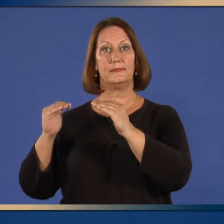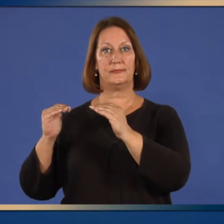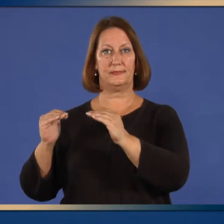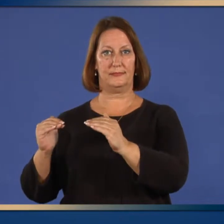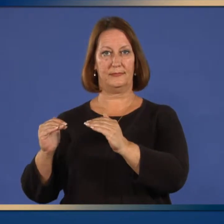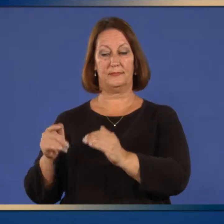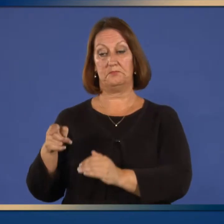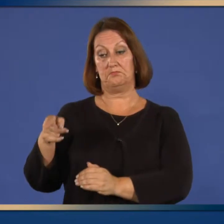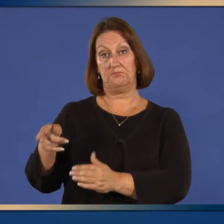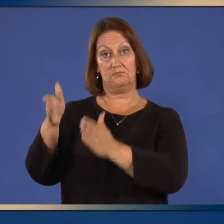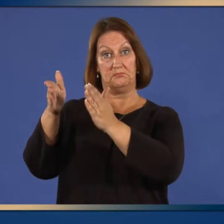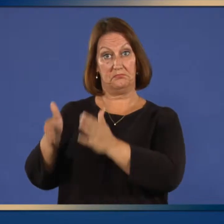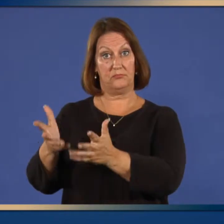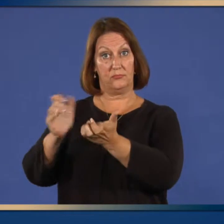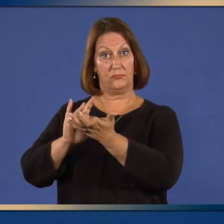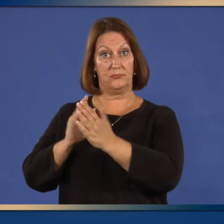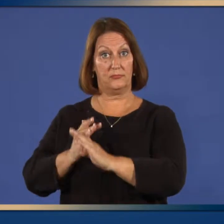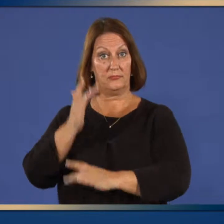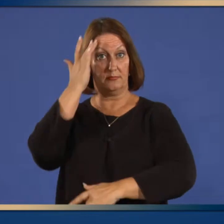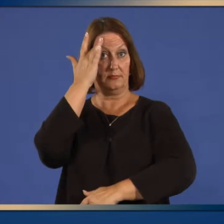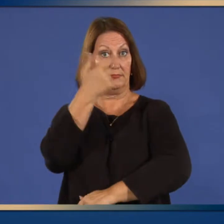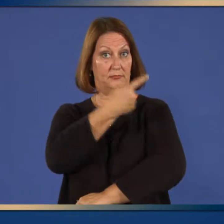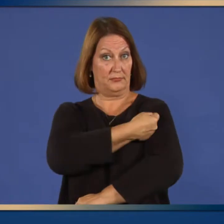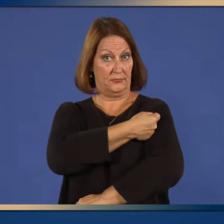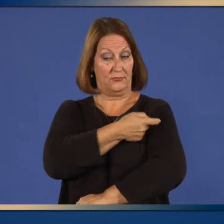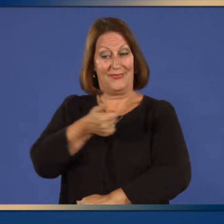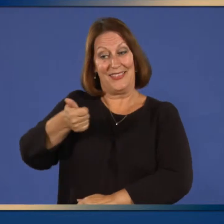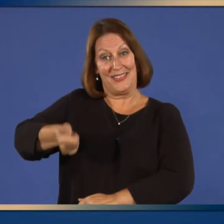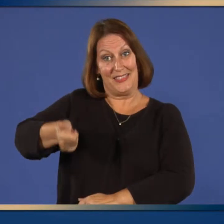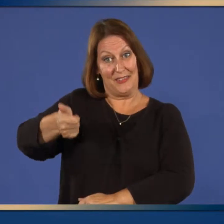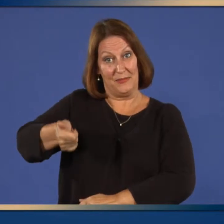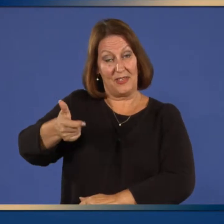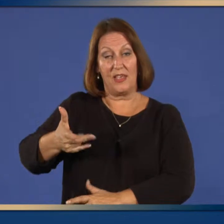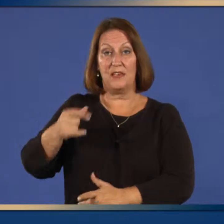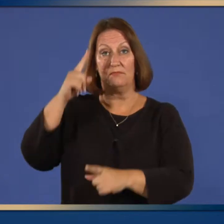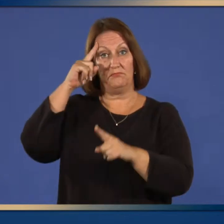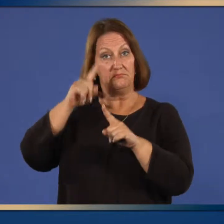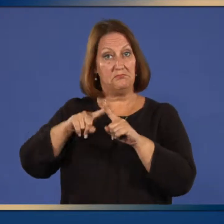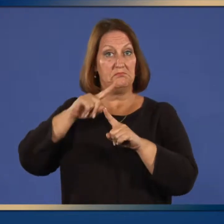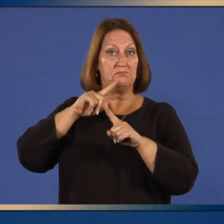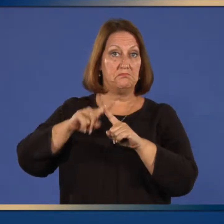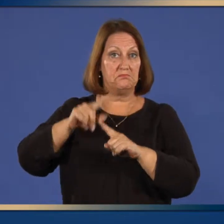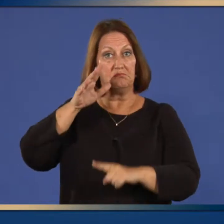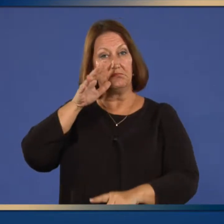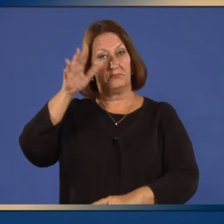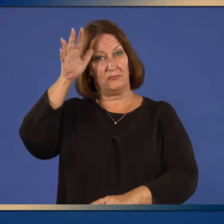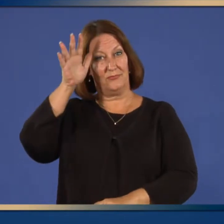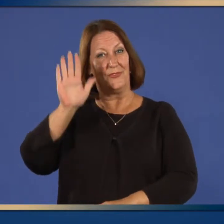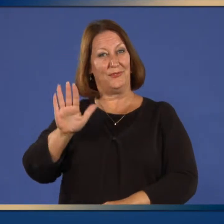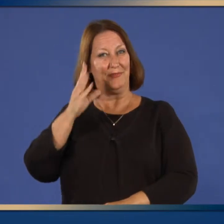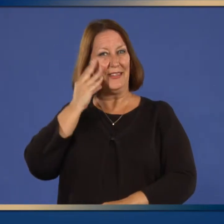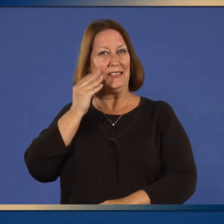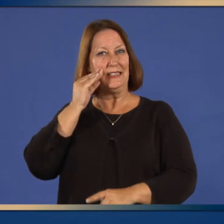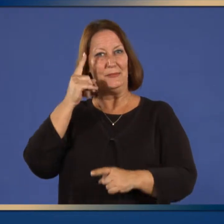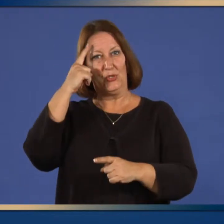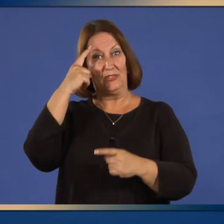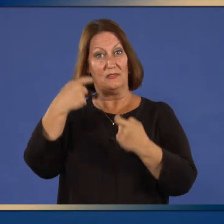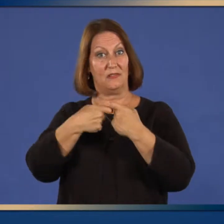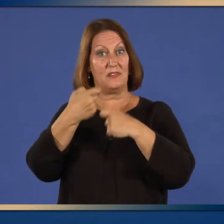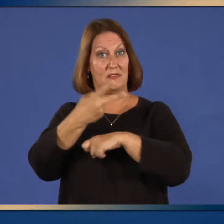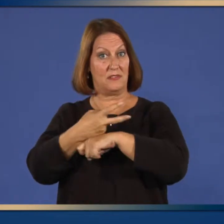Six, has the child, a sibling, or a parent had a